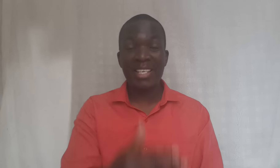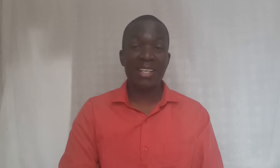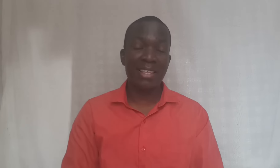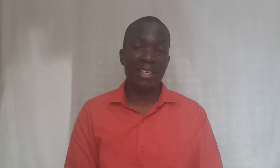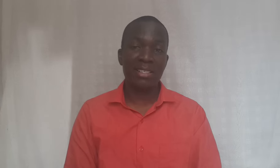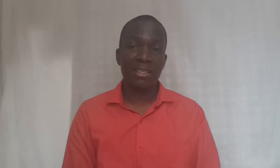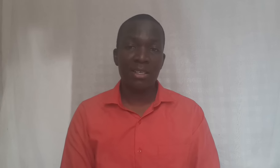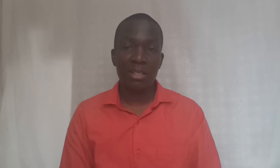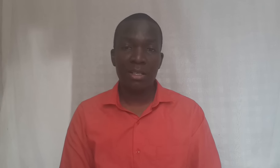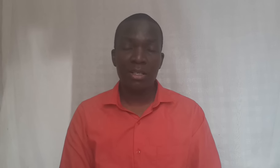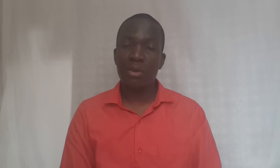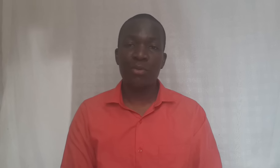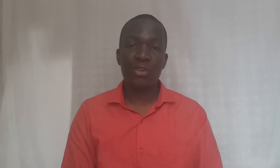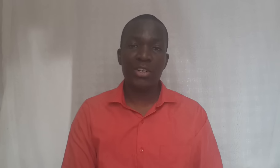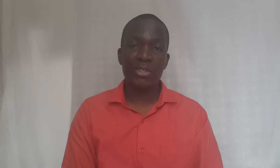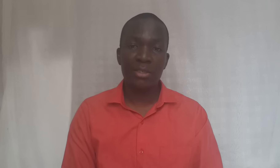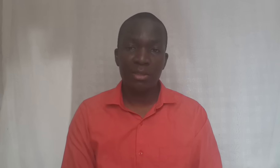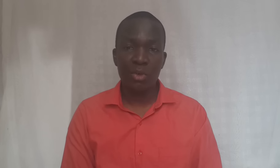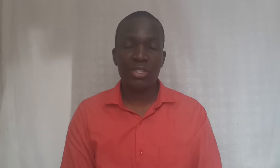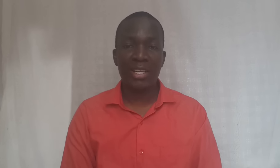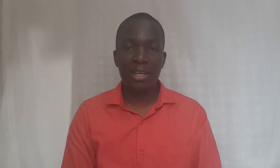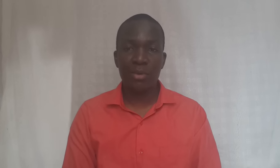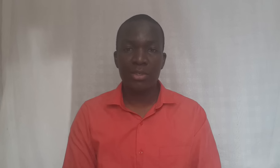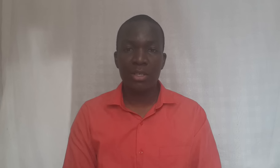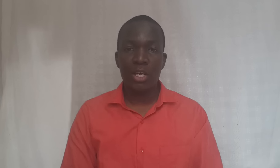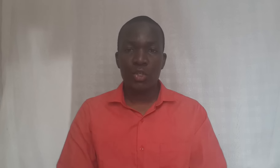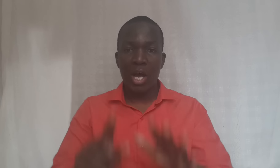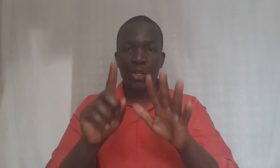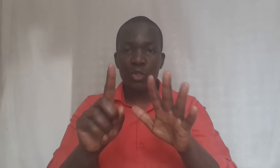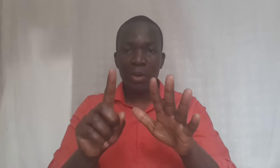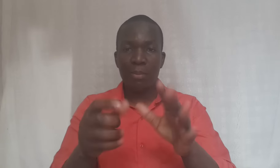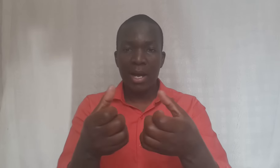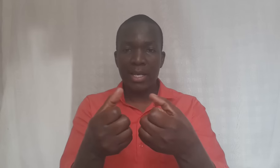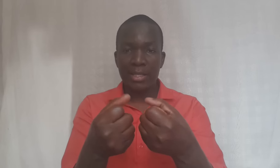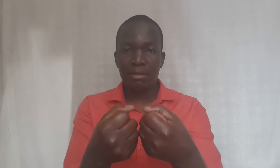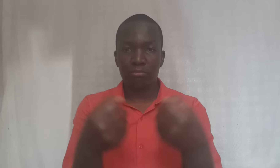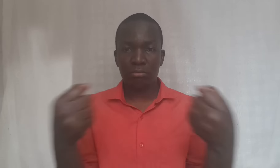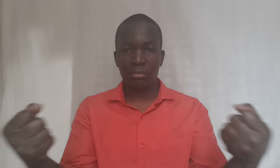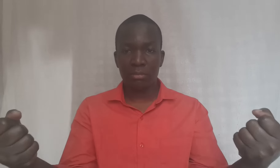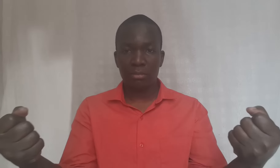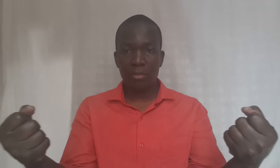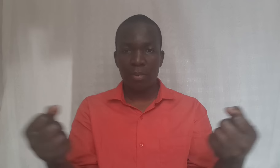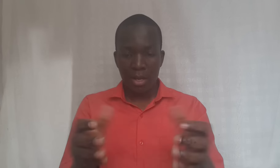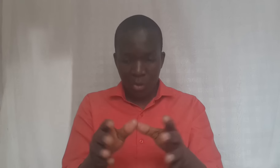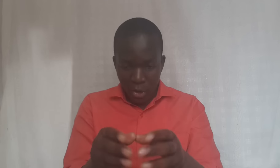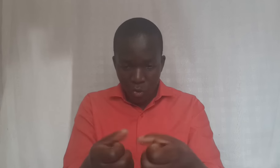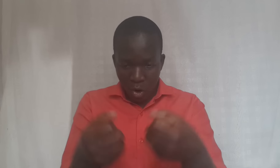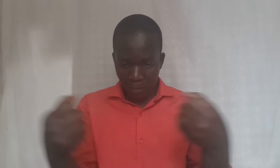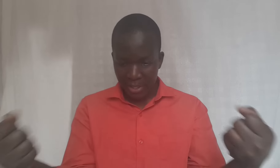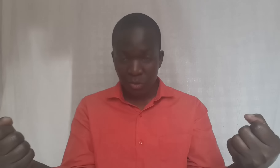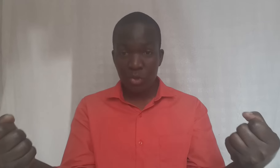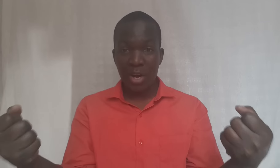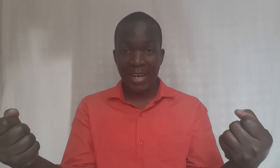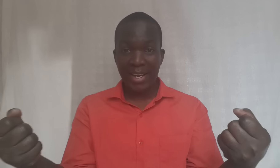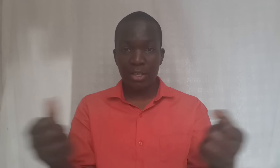like that. Lack of knowledge on sign language. So a newspaper is the way you open it when you are reading.